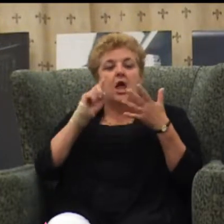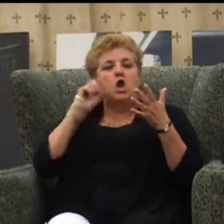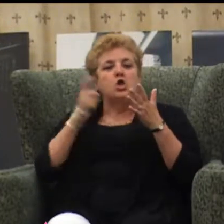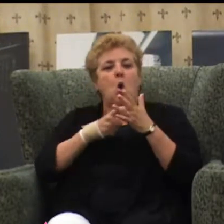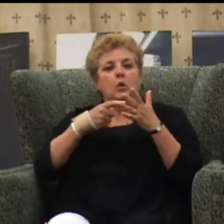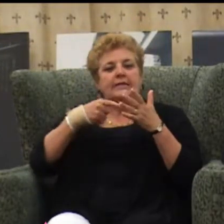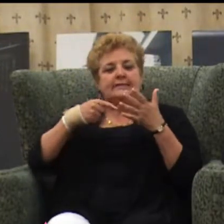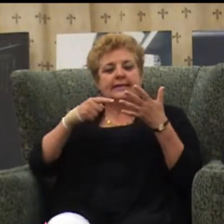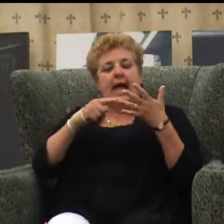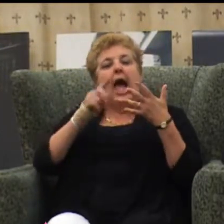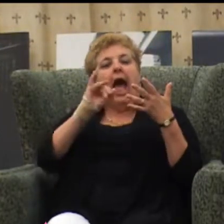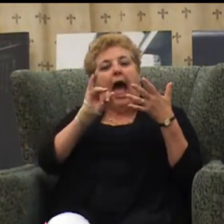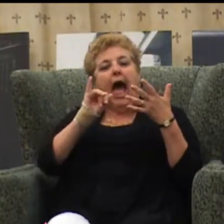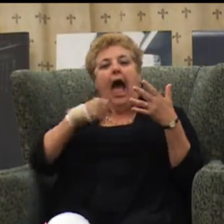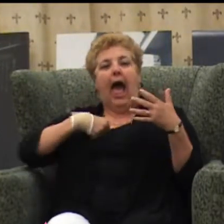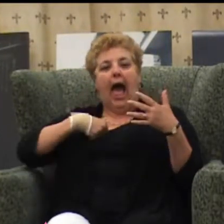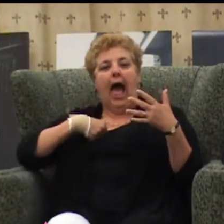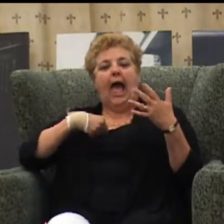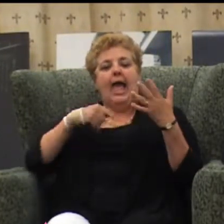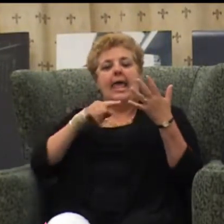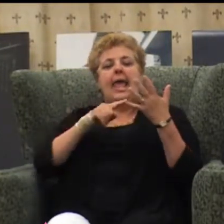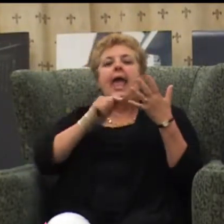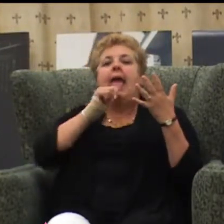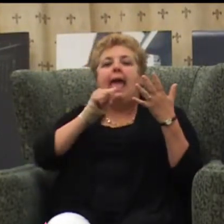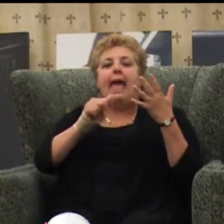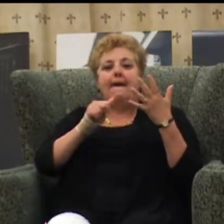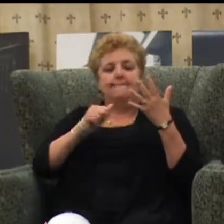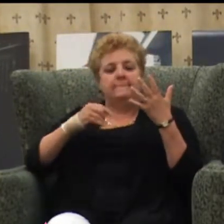Think about it. You can tell an alcoholic, but you can't tell him much.